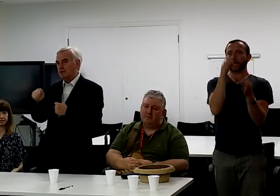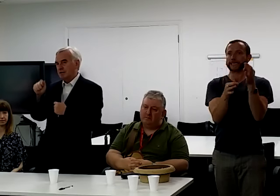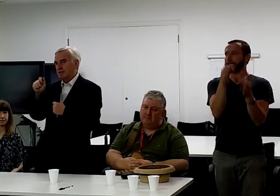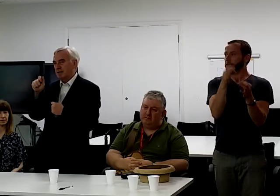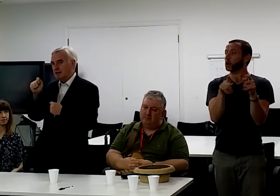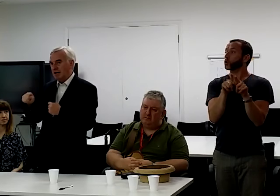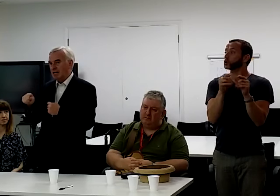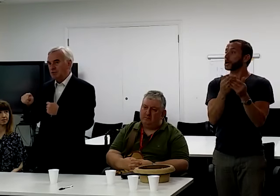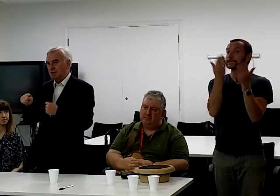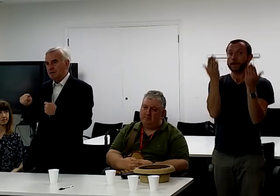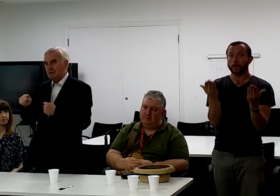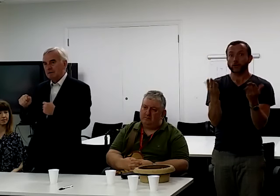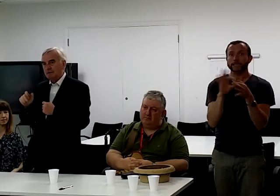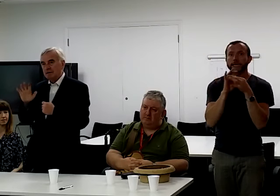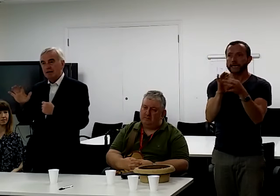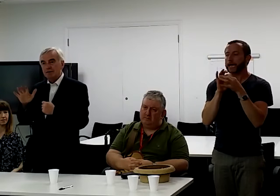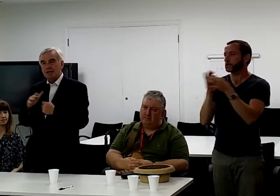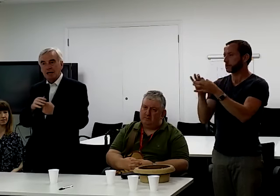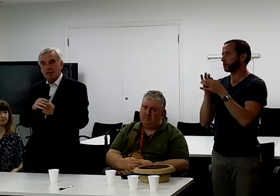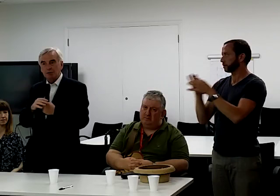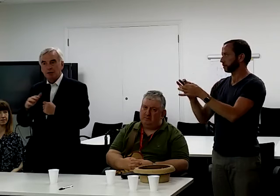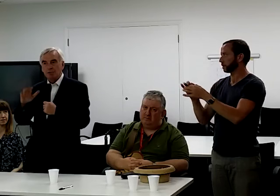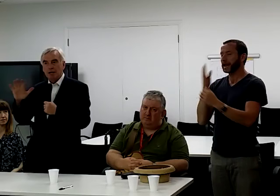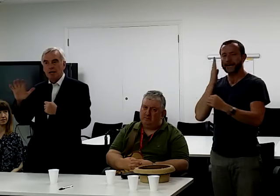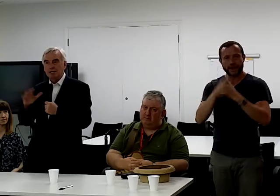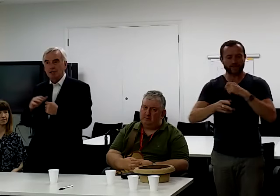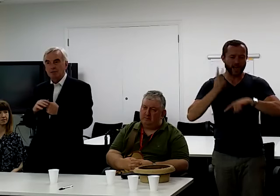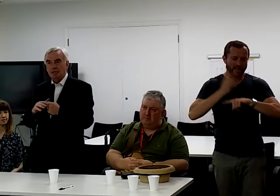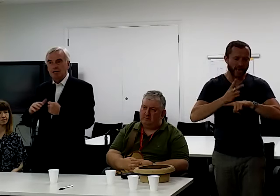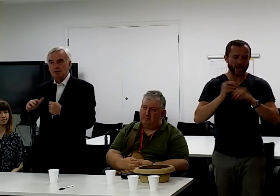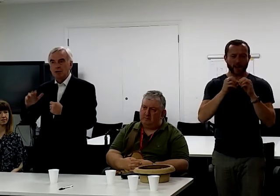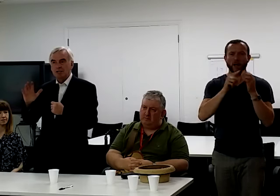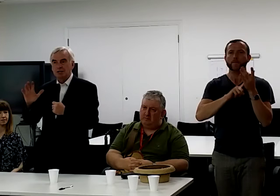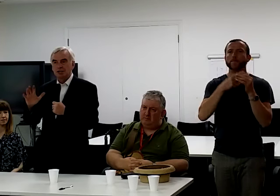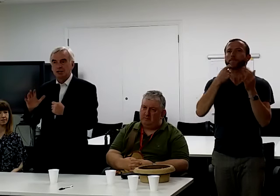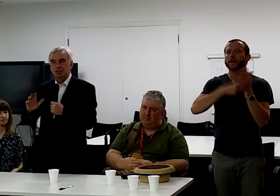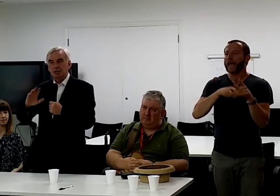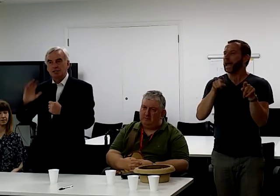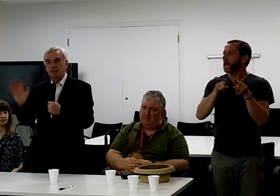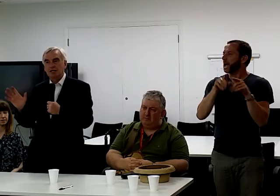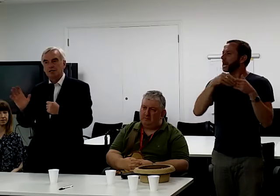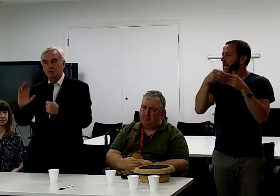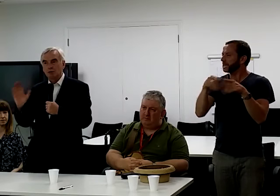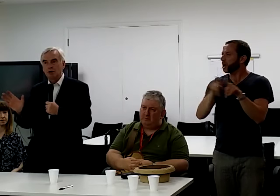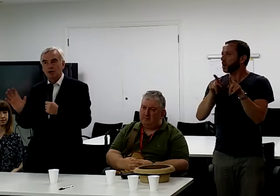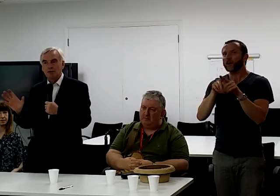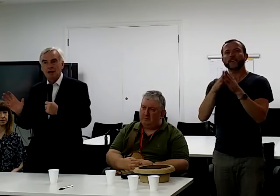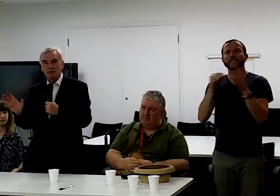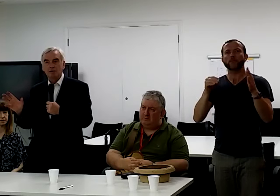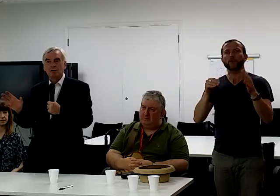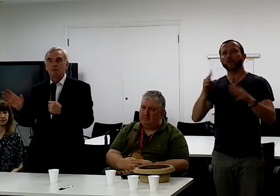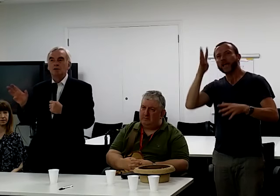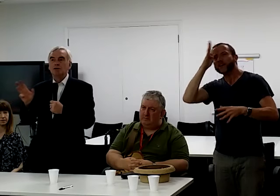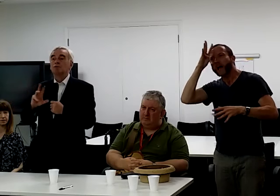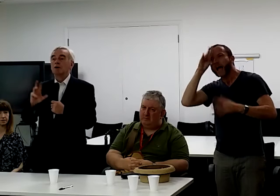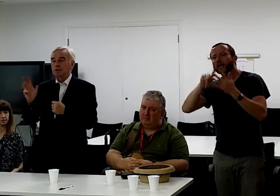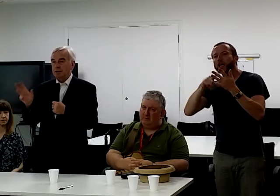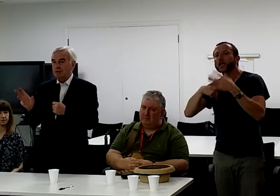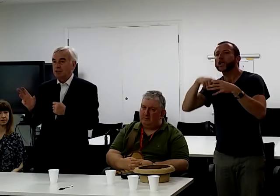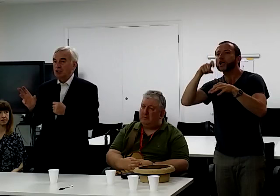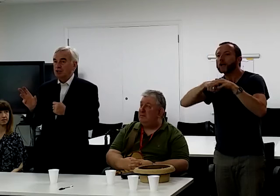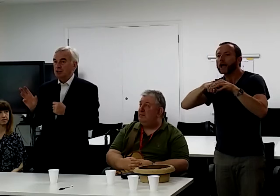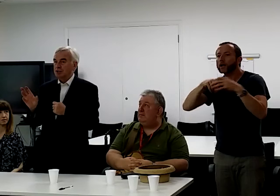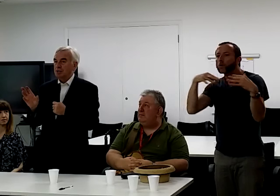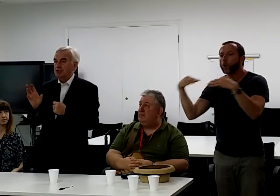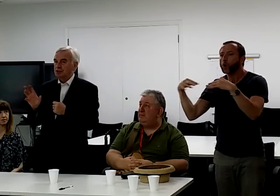the basis of democratic engagement. Never again do we want a Blair-type leader who makes the decisions, like taking us to the war in Iraq with